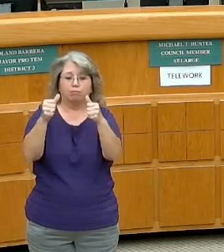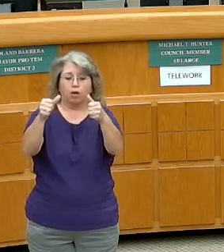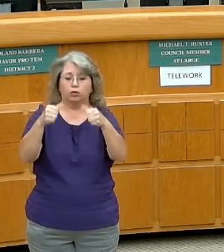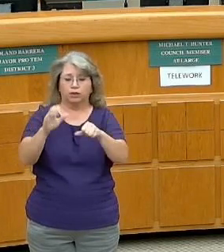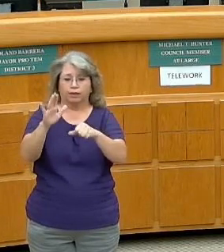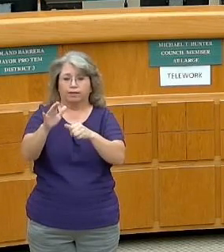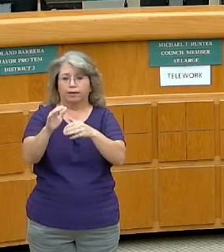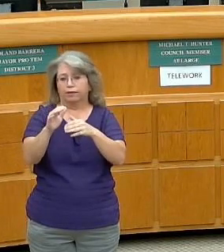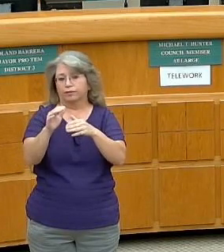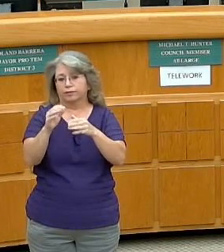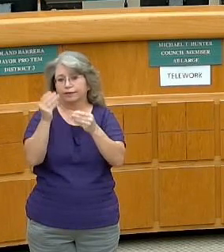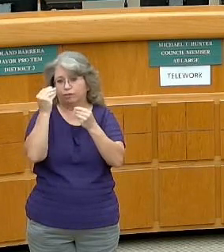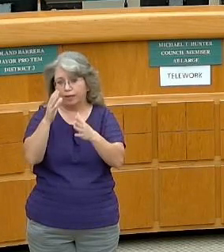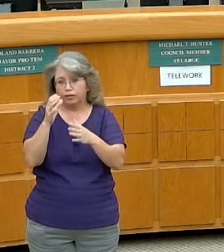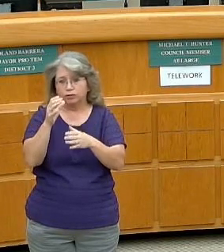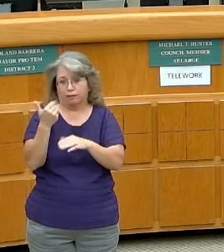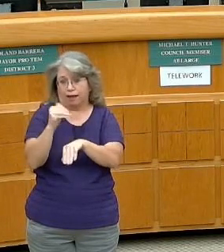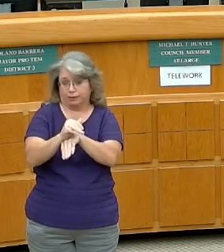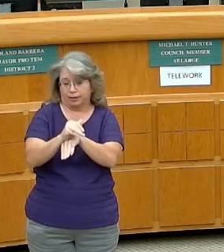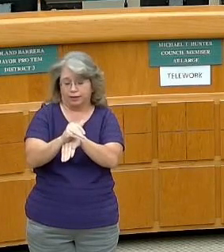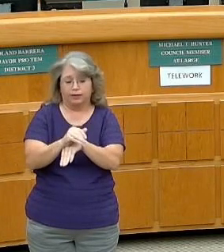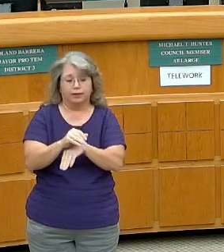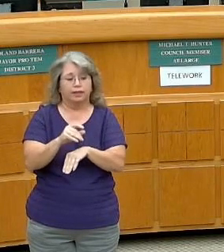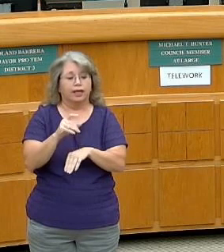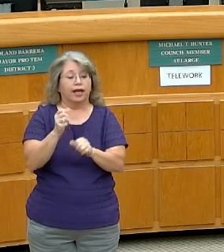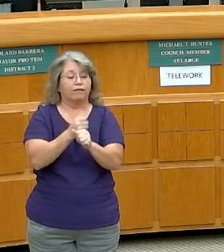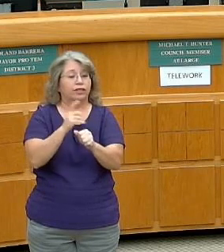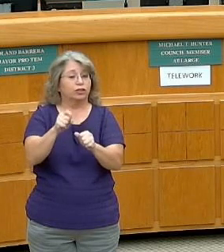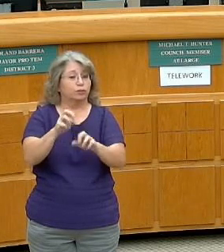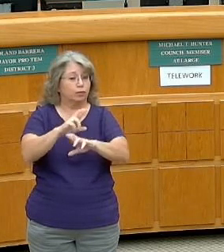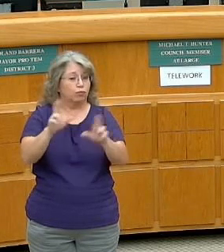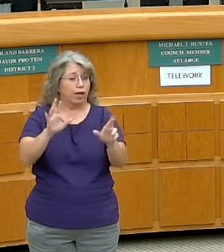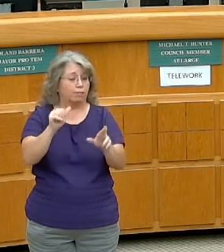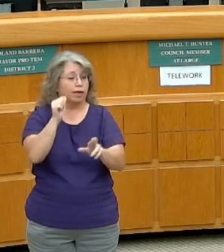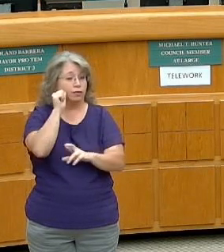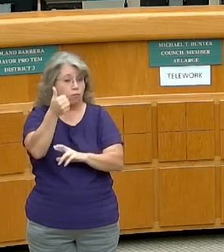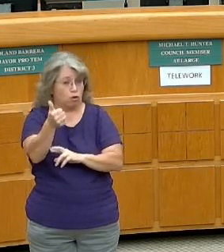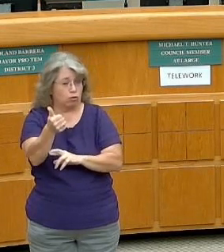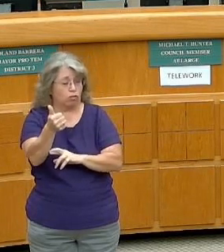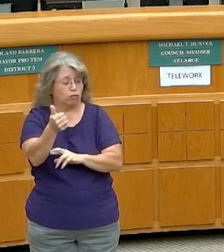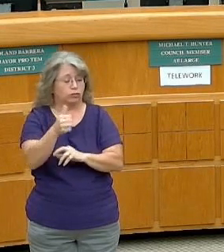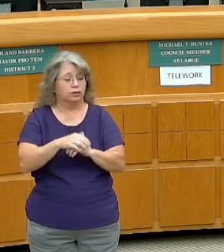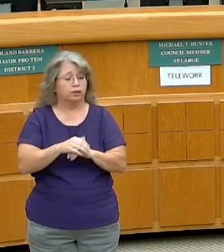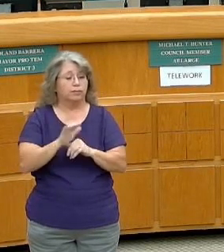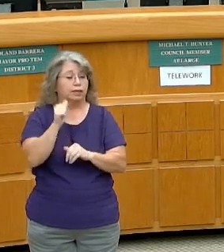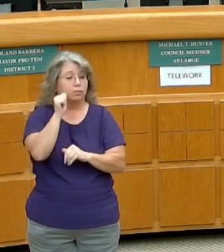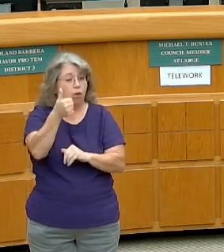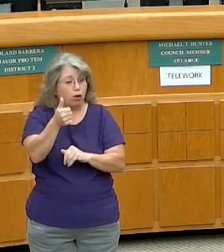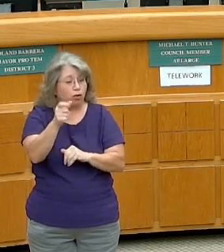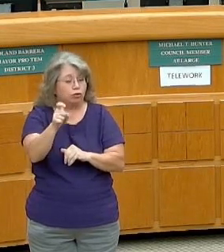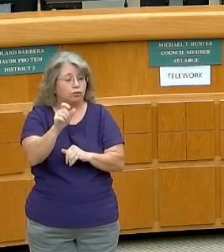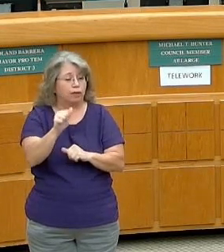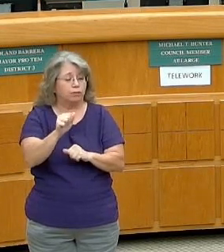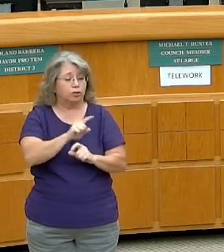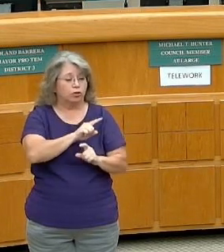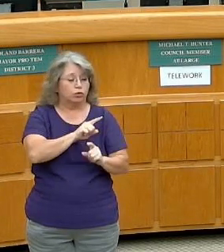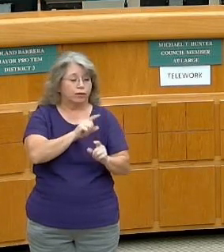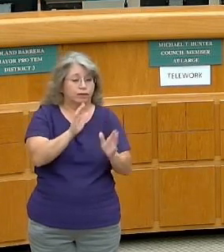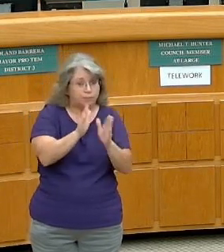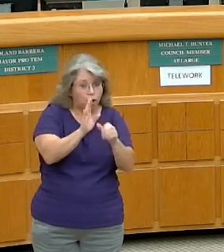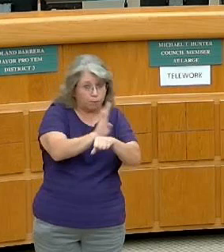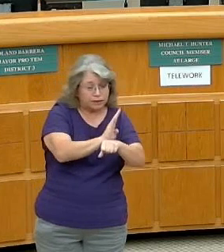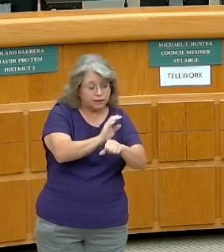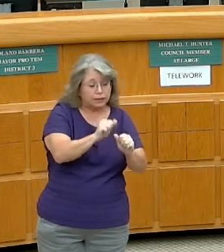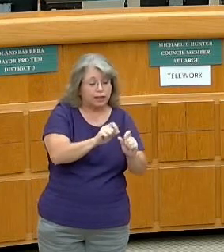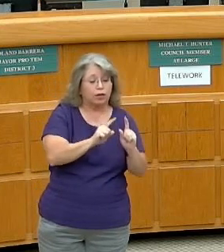tomorrow. And so by tomorrow, you should be able to go to your lending institution and begin to apply for these loans. And